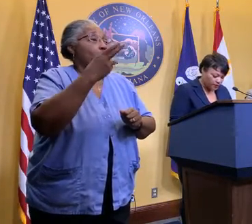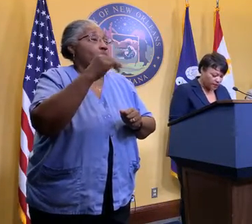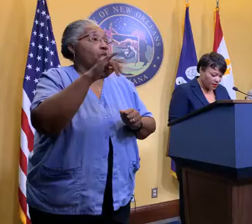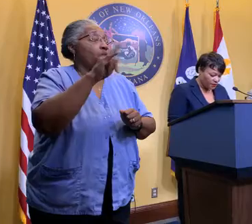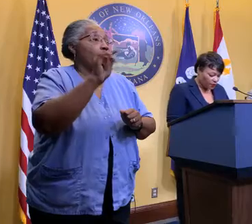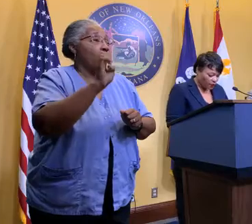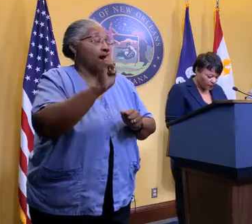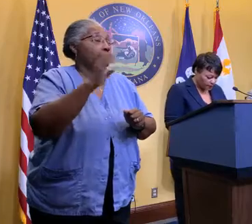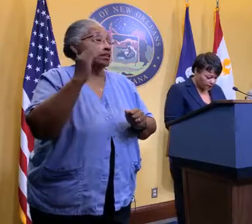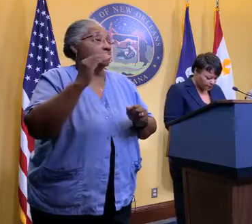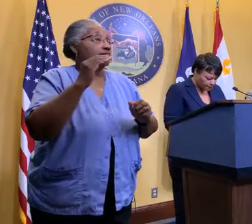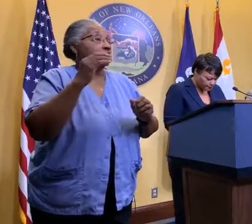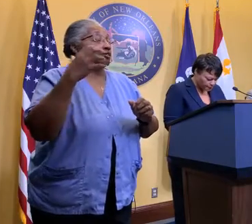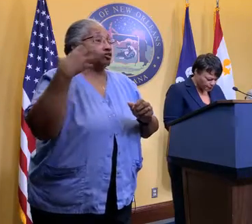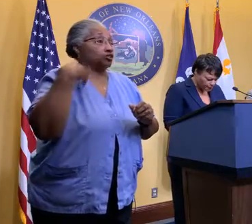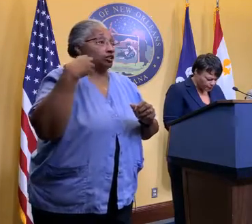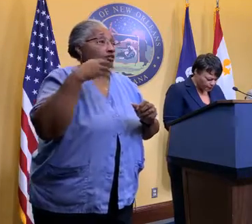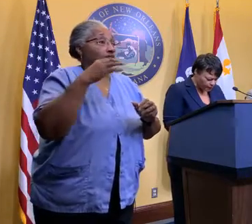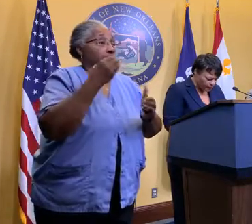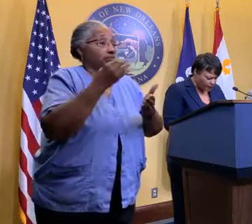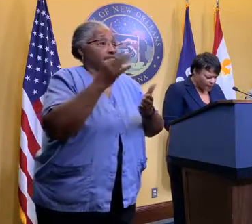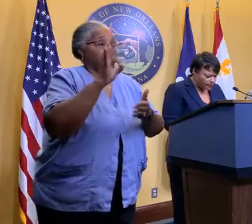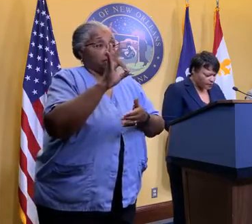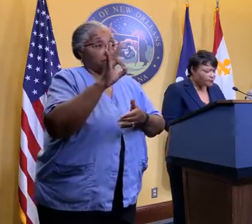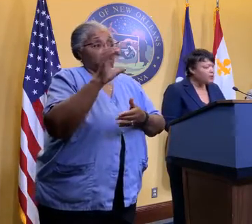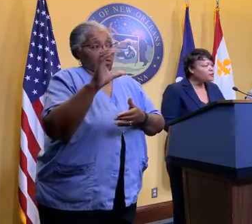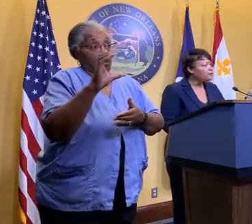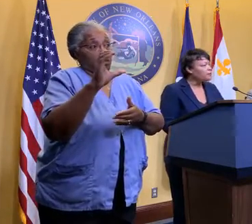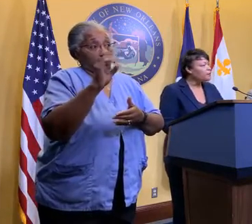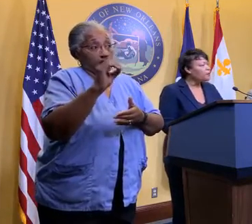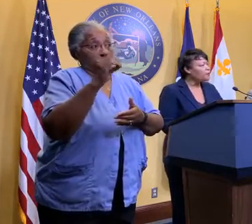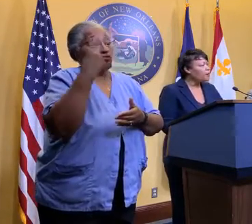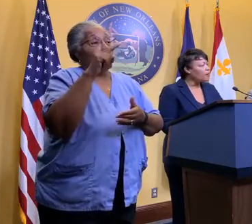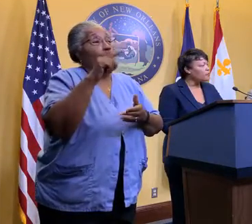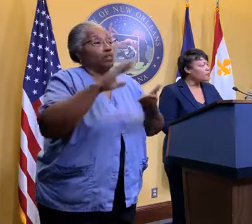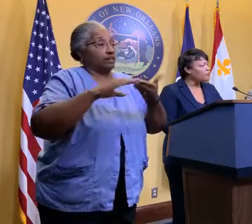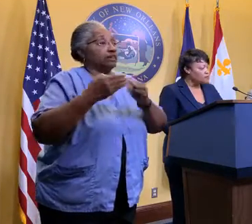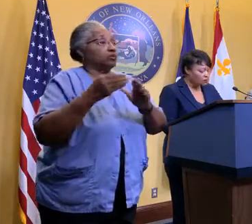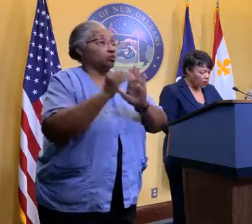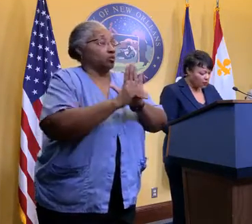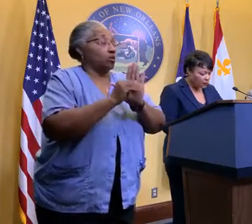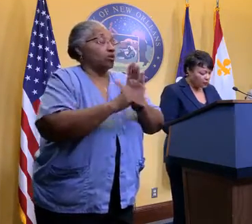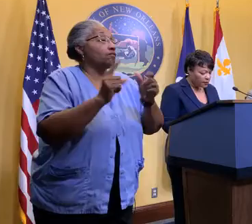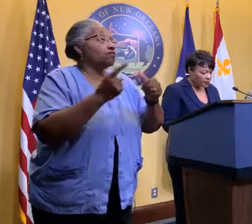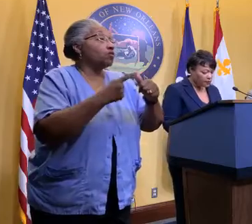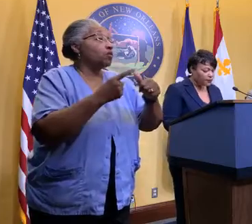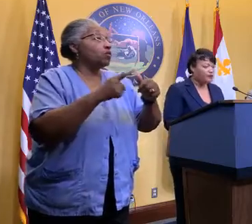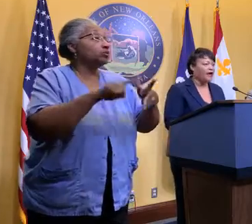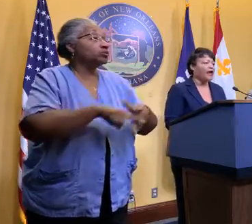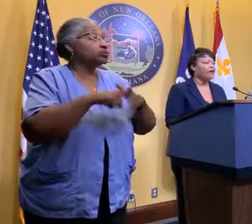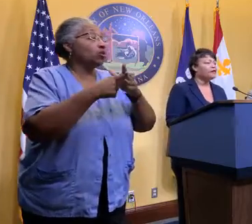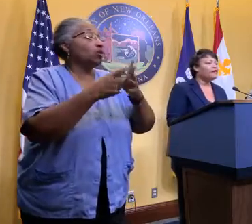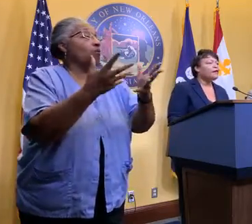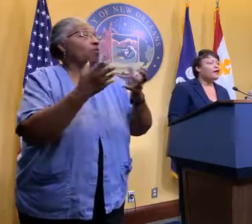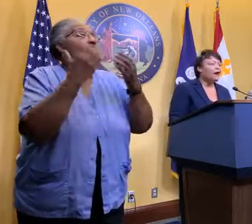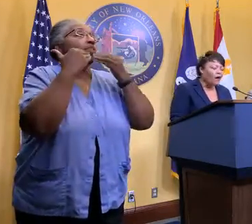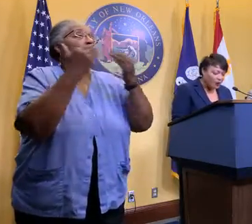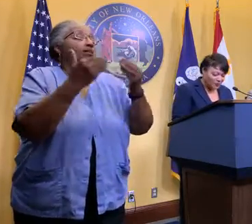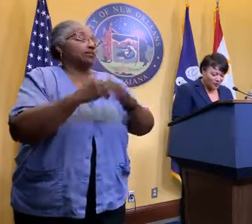Officer for the city of New Orleans. So first, just to get started, I want to